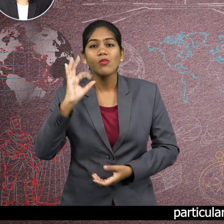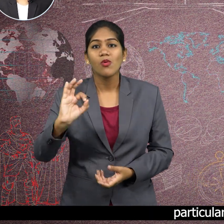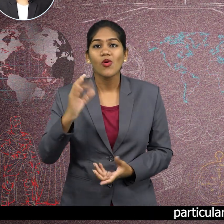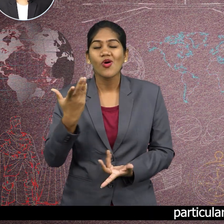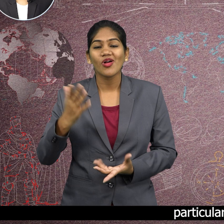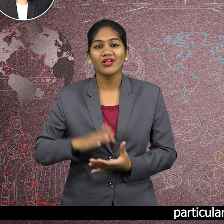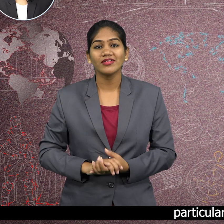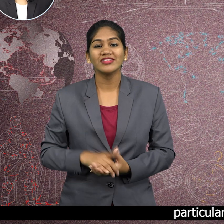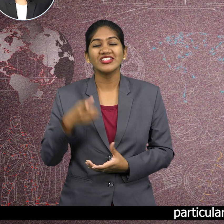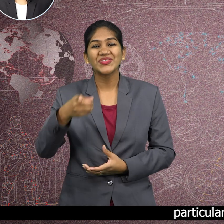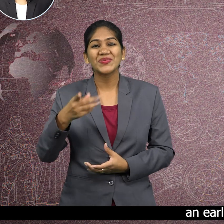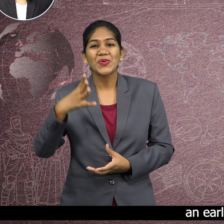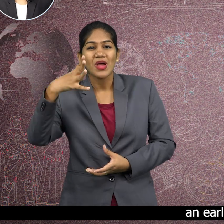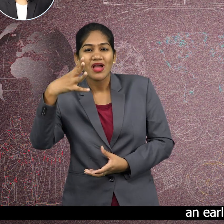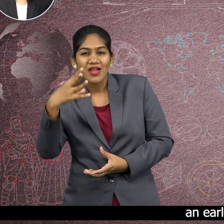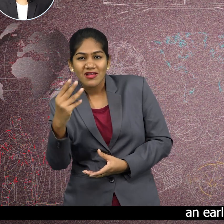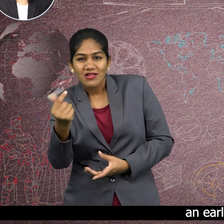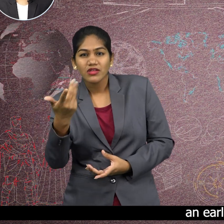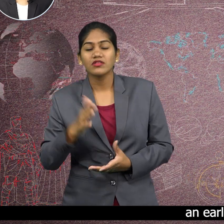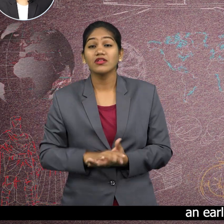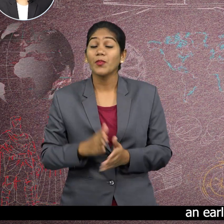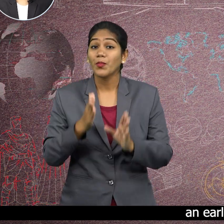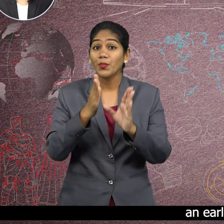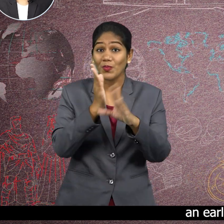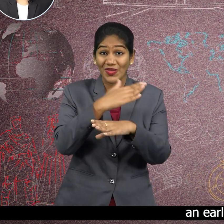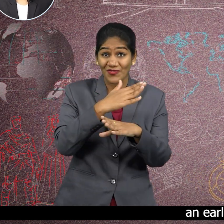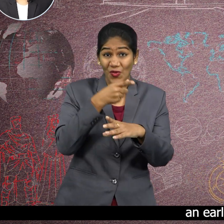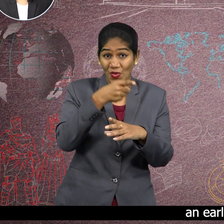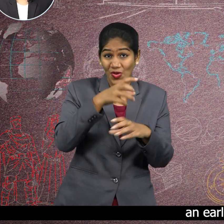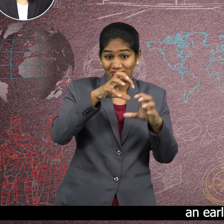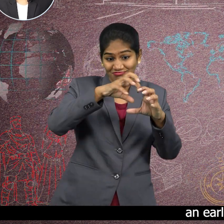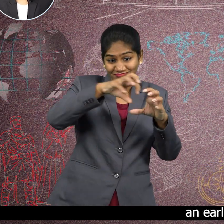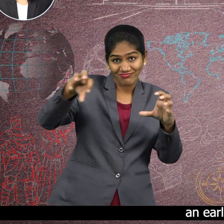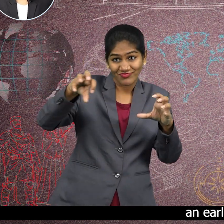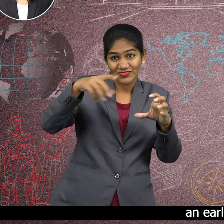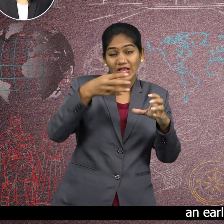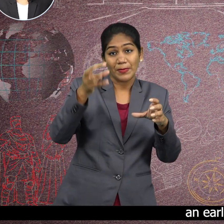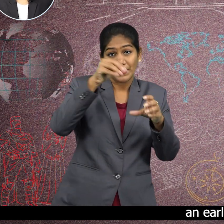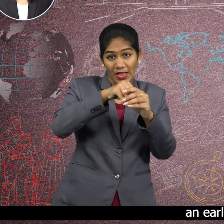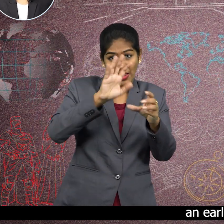particularly to dissolve an earlier merger.